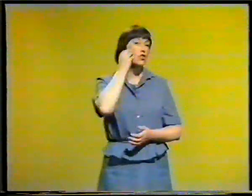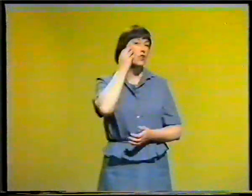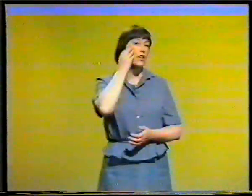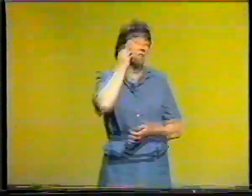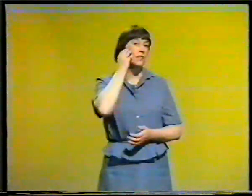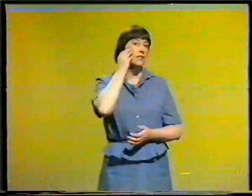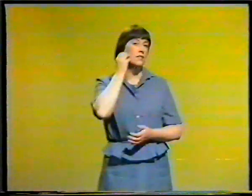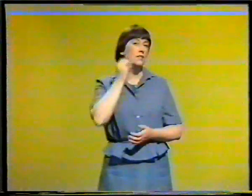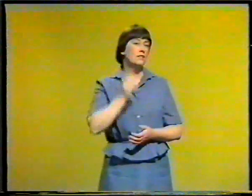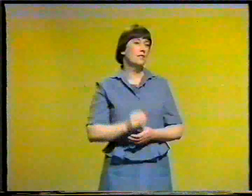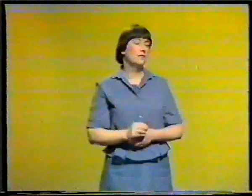Sugar.